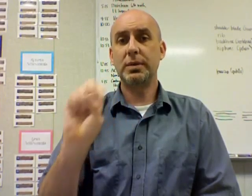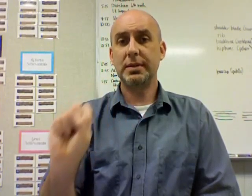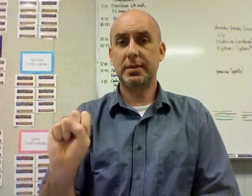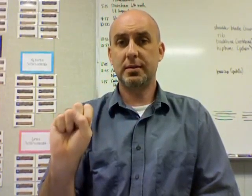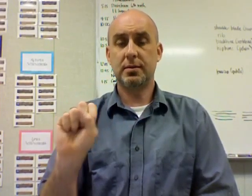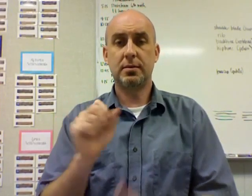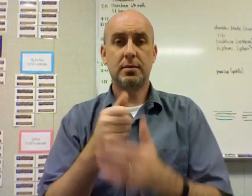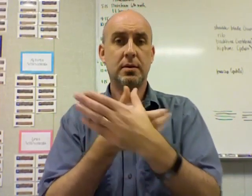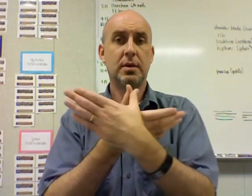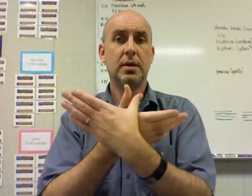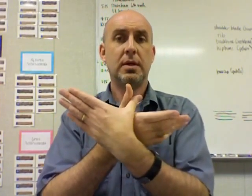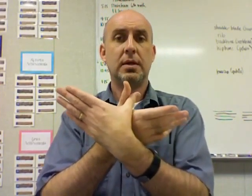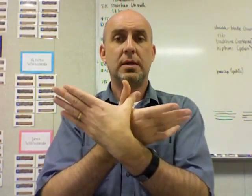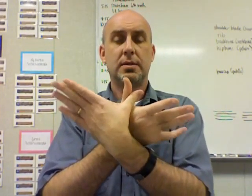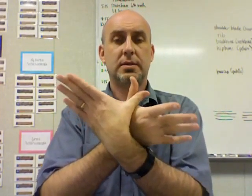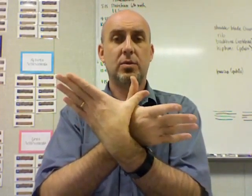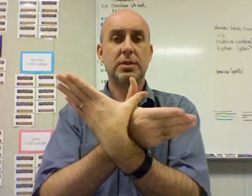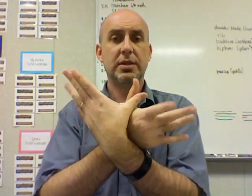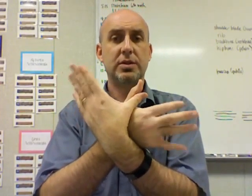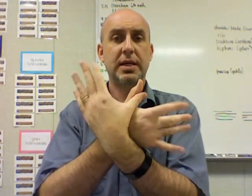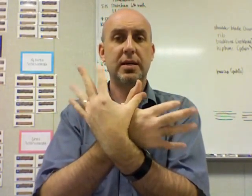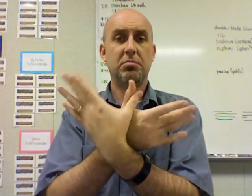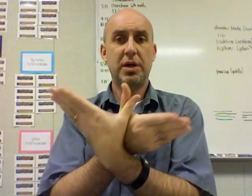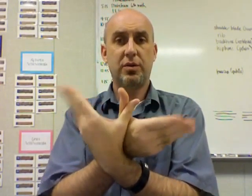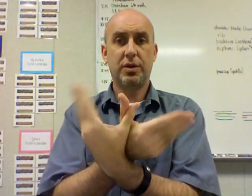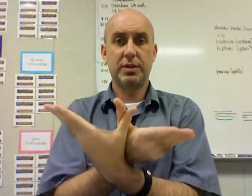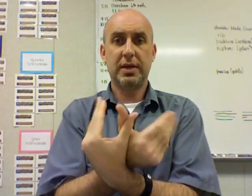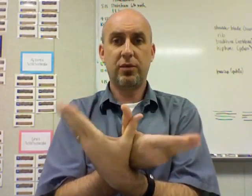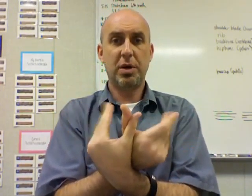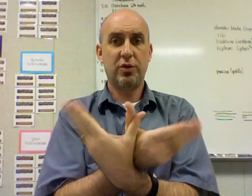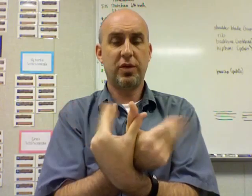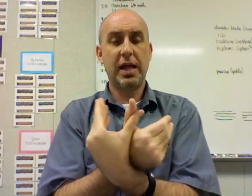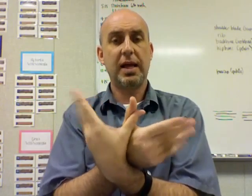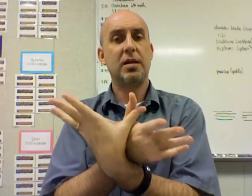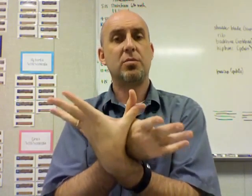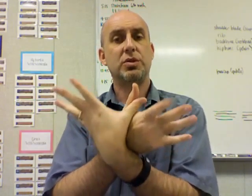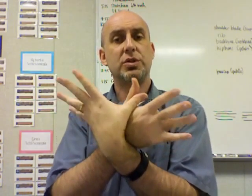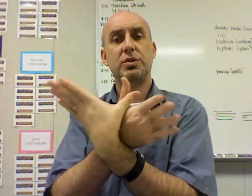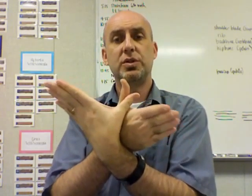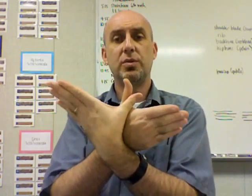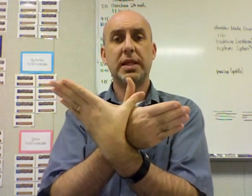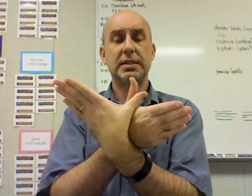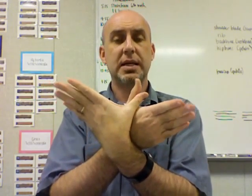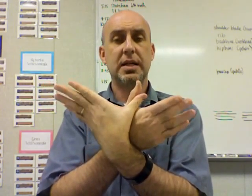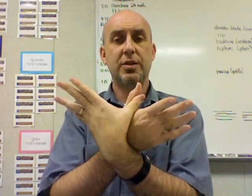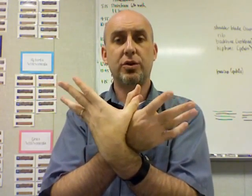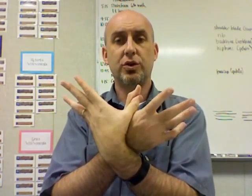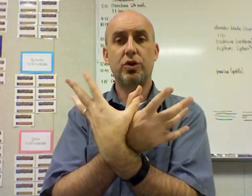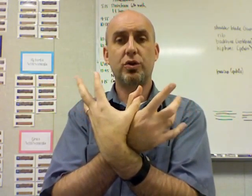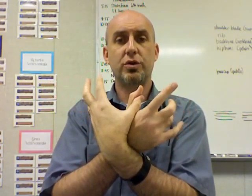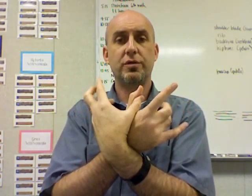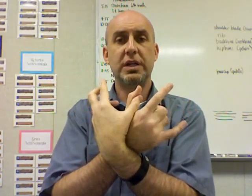Cocoons. It's almost like you're signing sign for butterfly. What you're going to do is start with that sign, and then you're going to curl your fingers